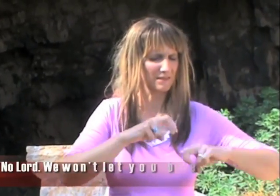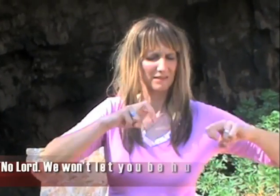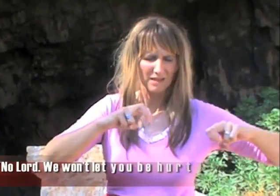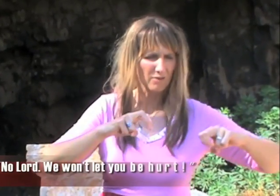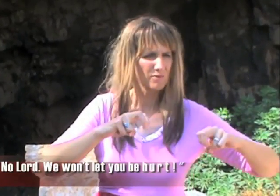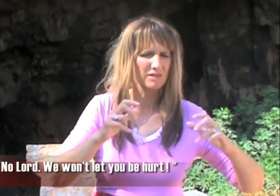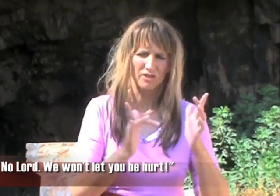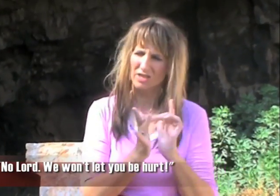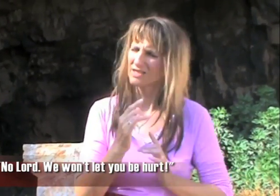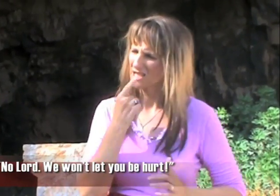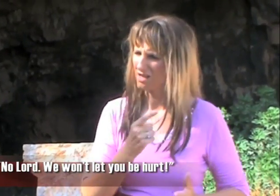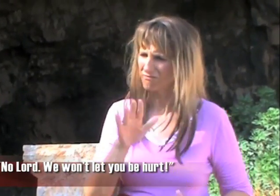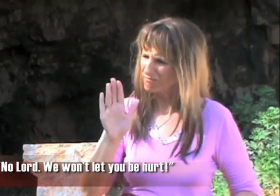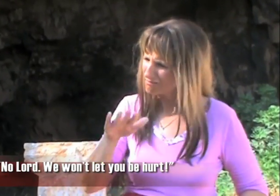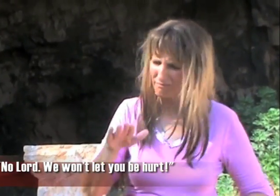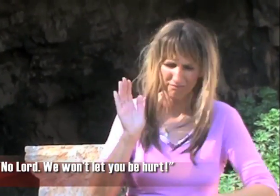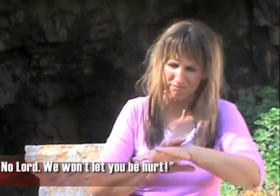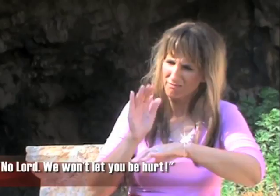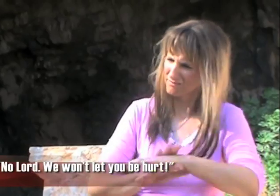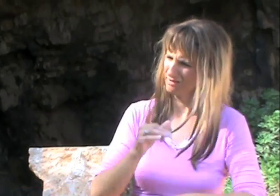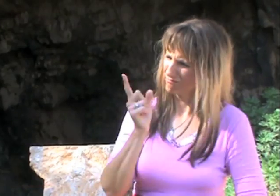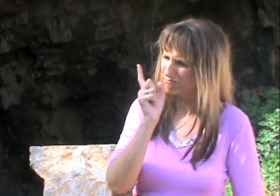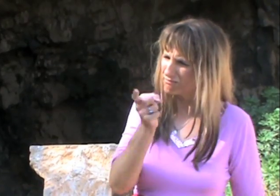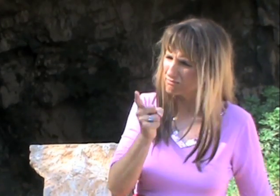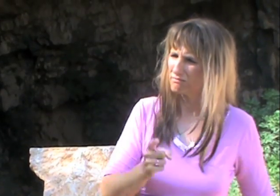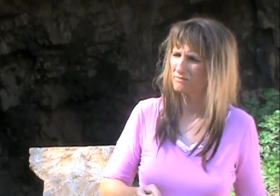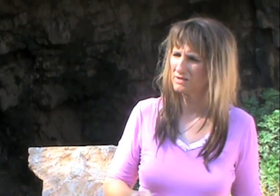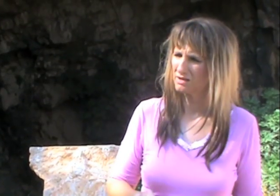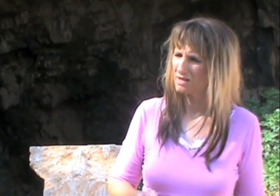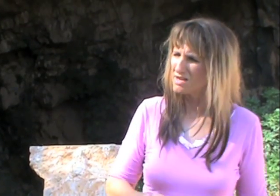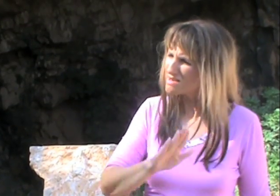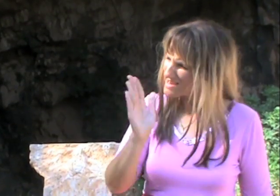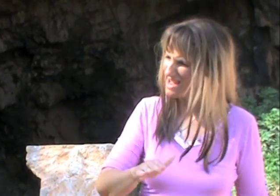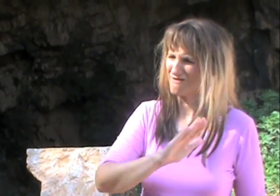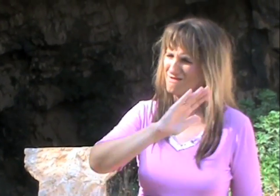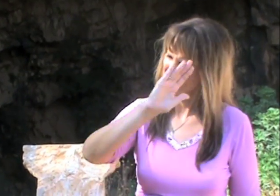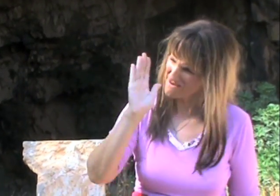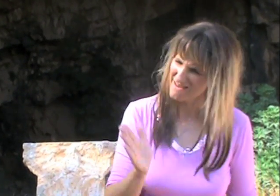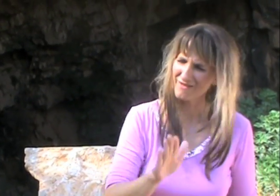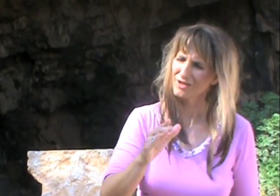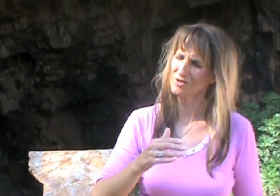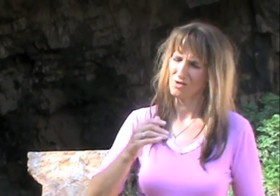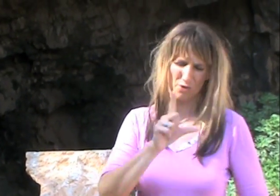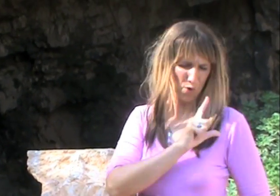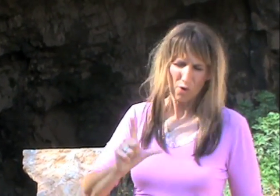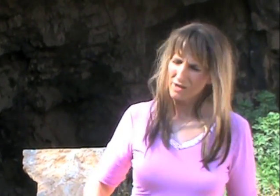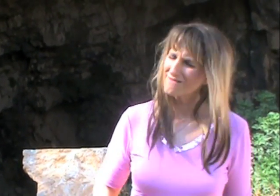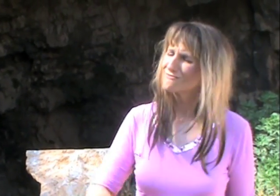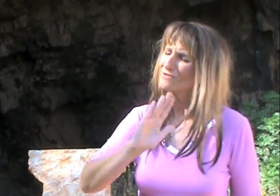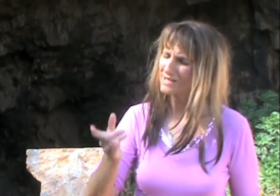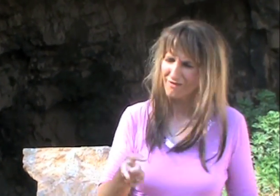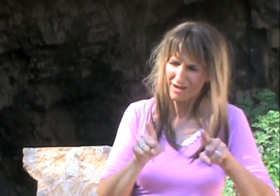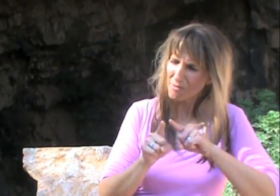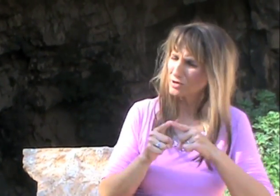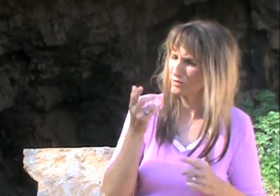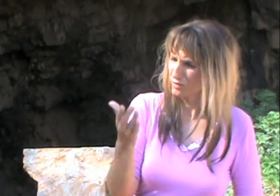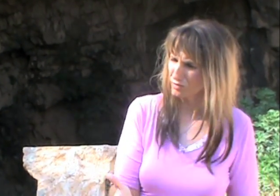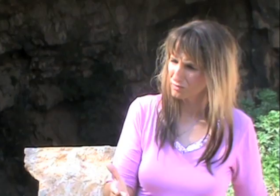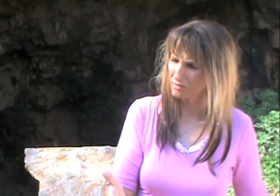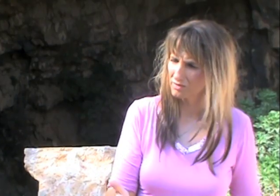Peter took him aside and began to rebuke him. He said, "Never, Lord." He said, "This will never happen to you."